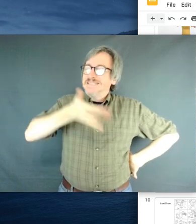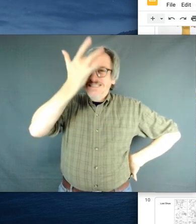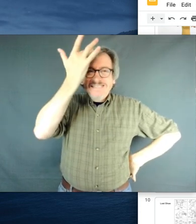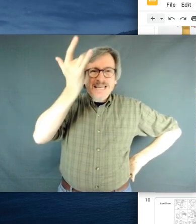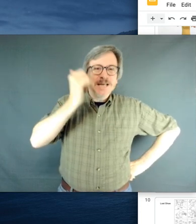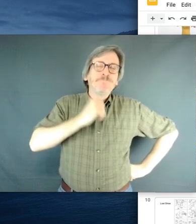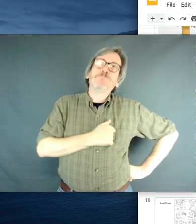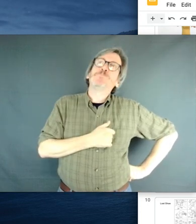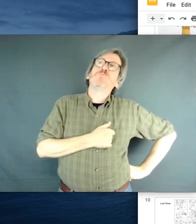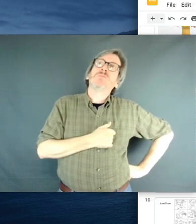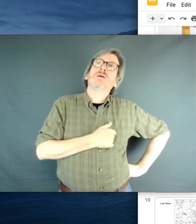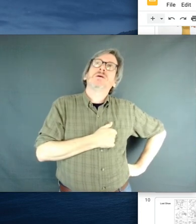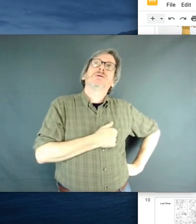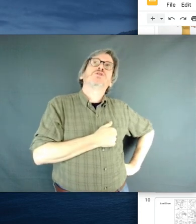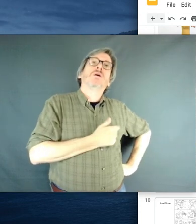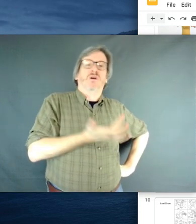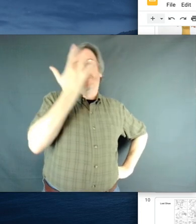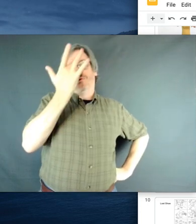Sick